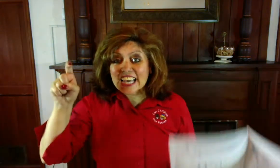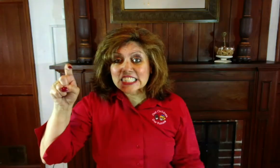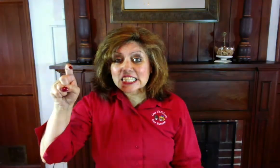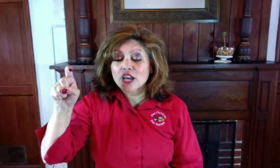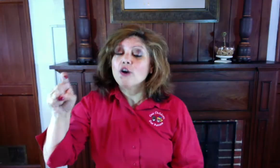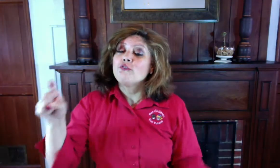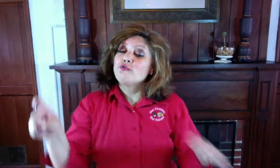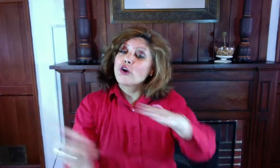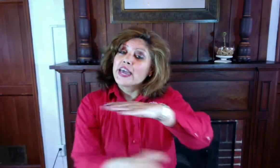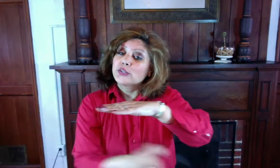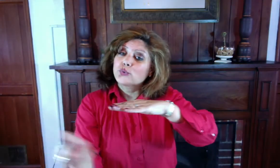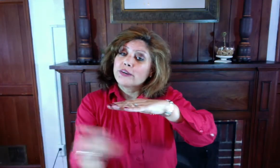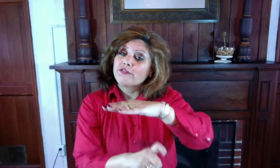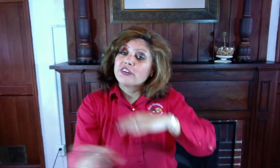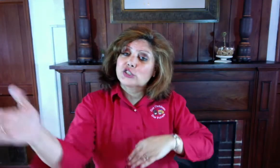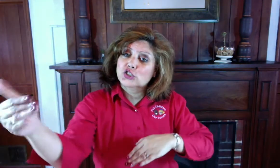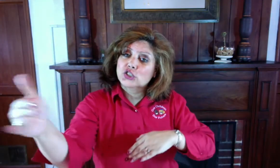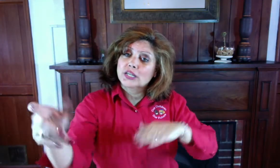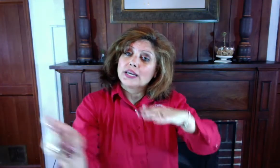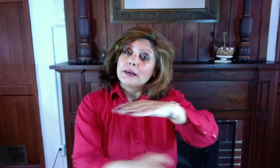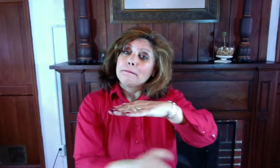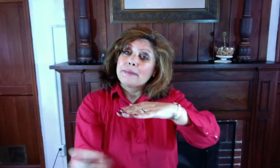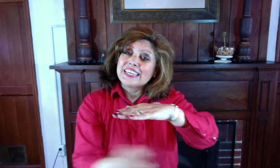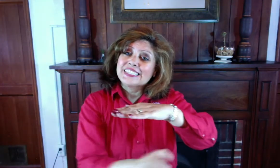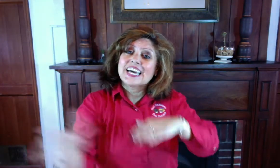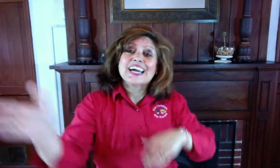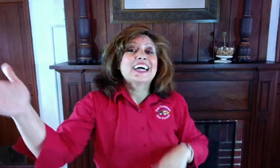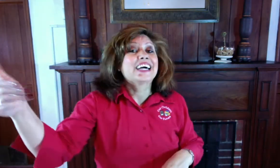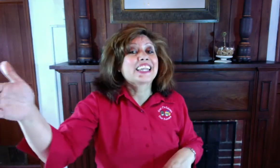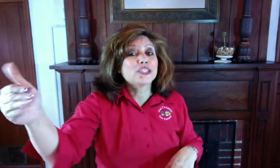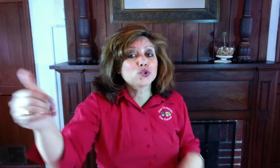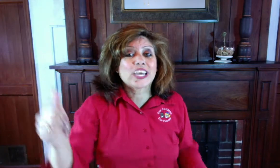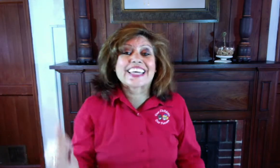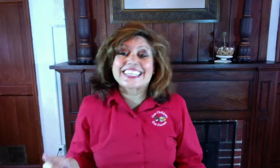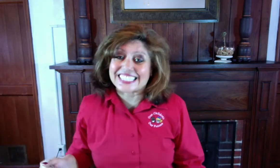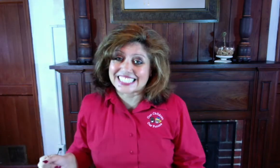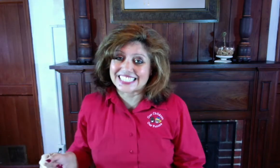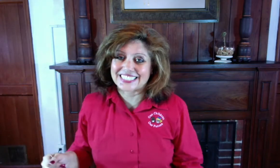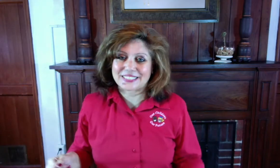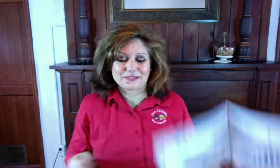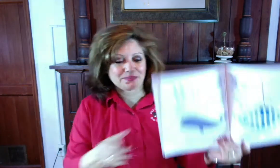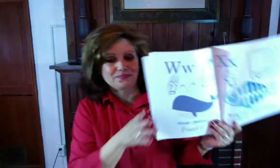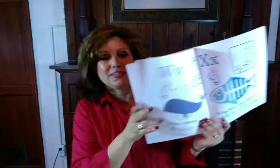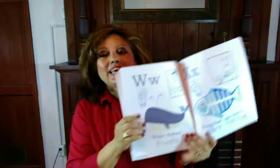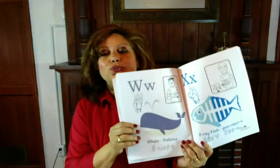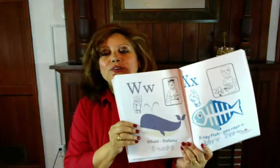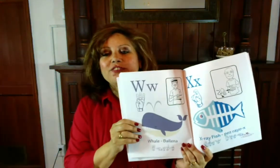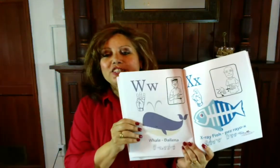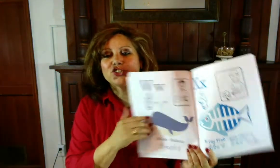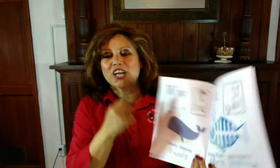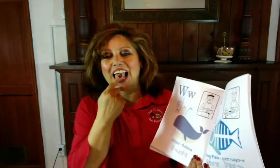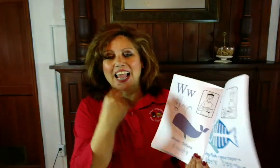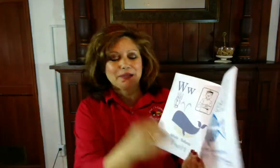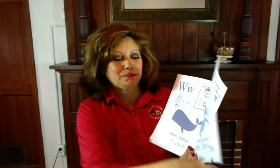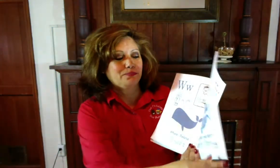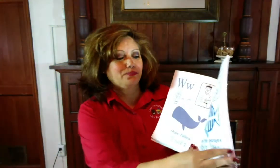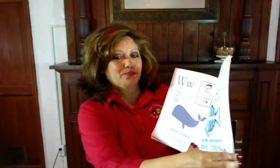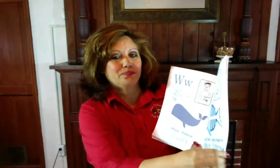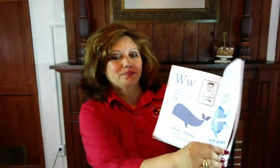X for X-ray fish, pez rayos X, X-ray fish.